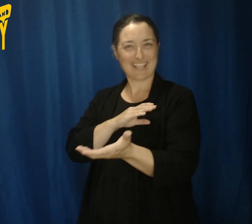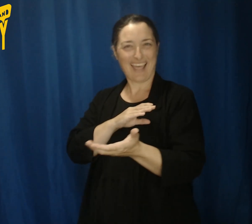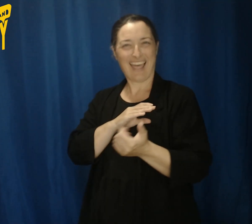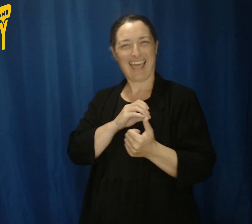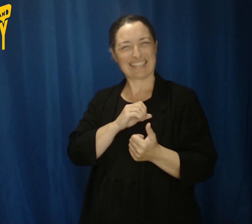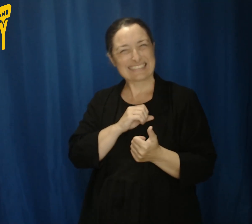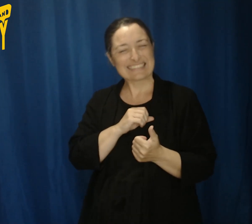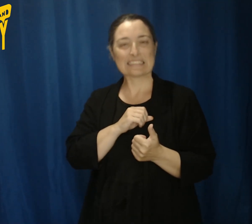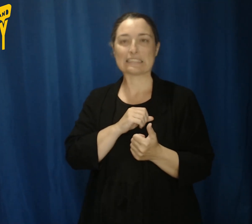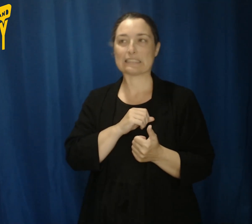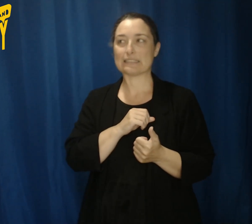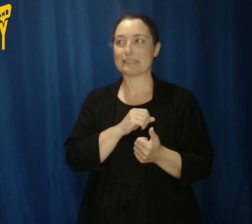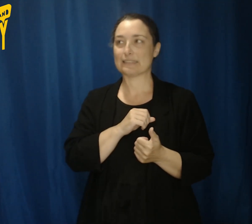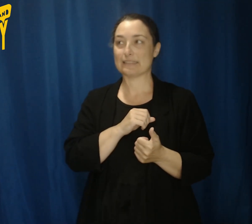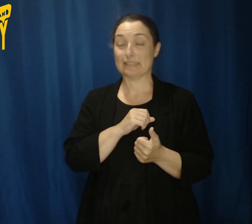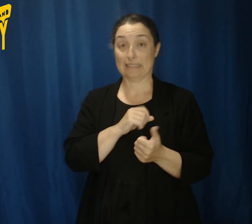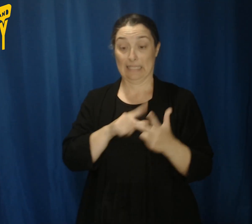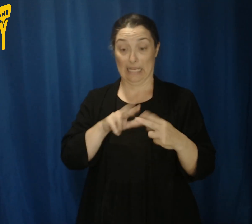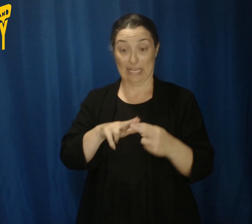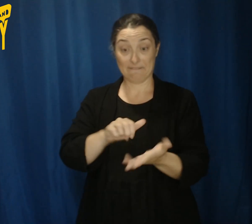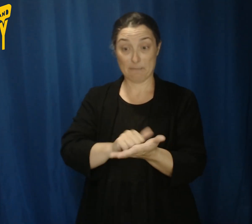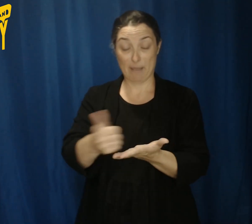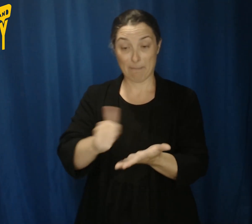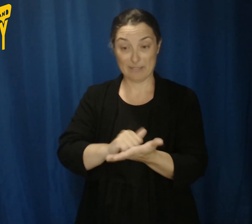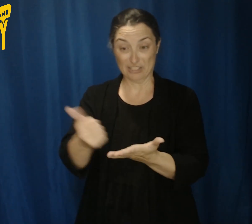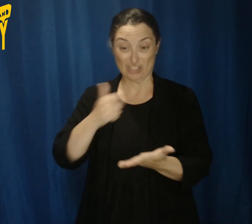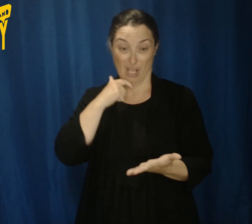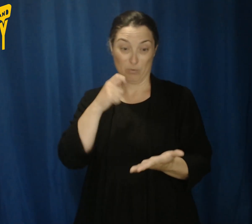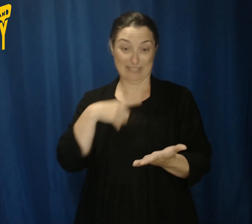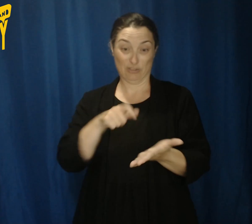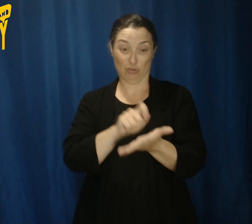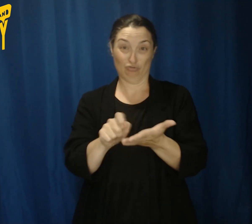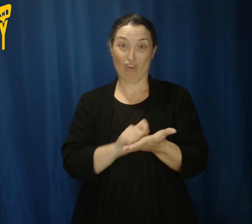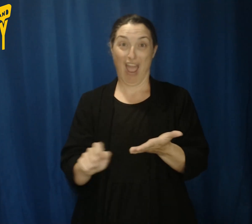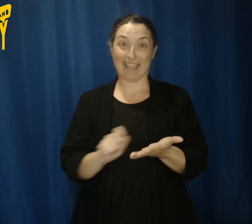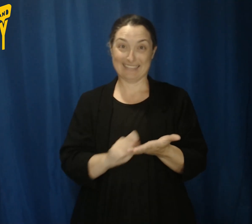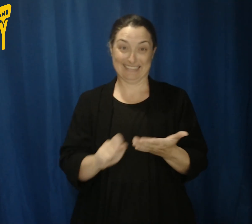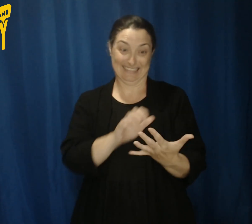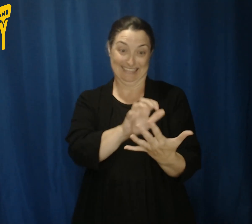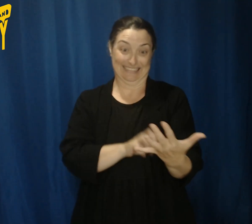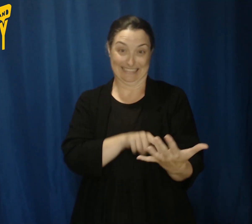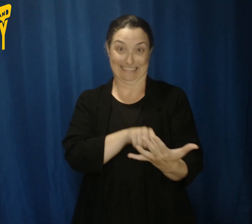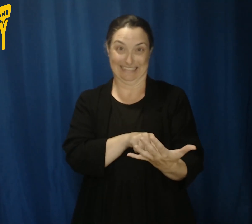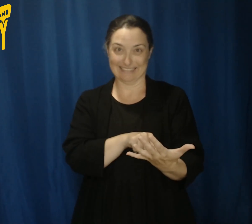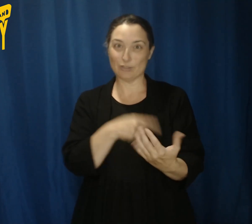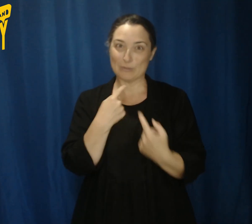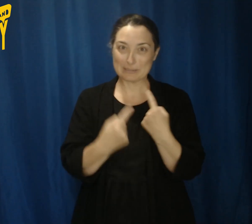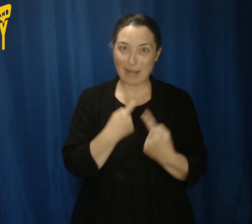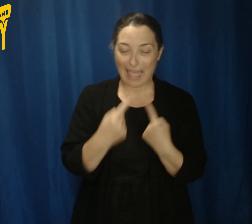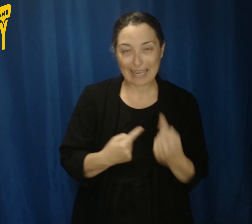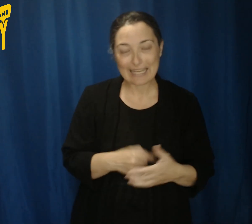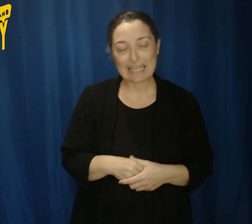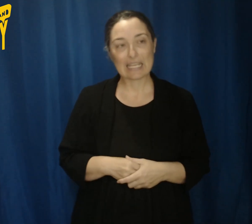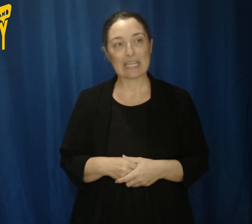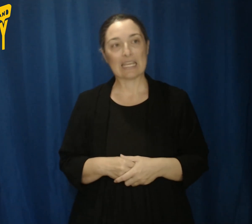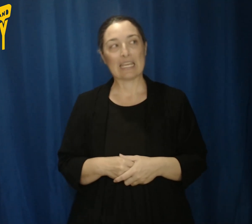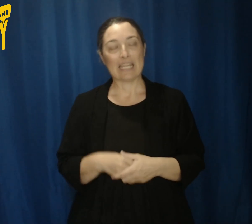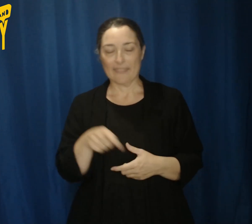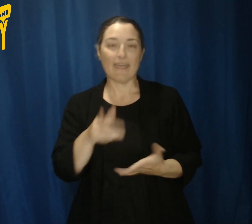future I've ever get it published that I should write this forward. Oh, I don't know. But that was a real emotional moment for me, I've